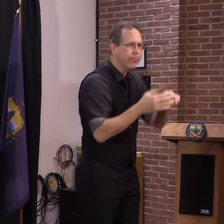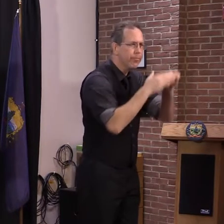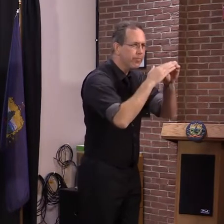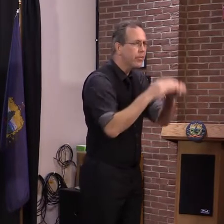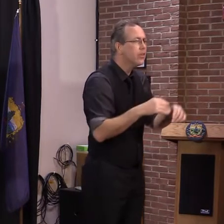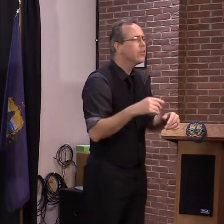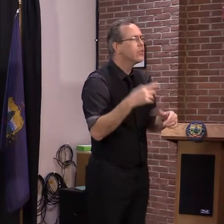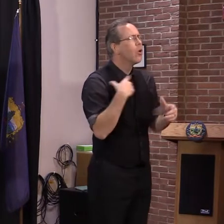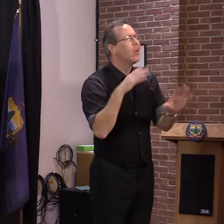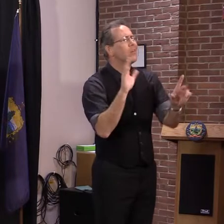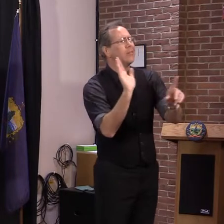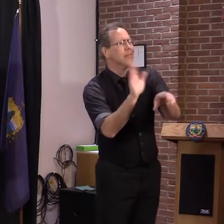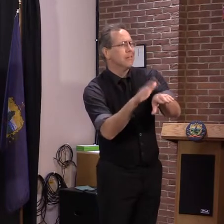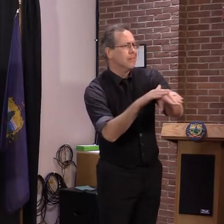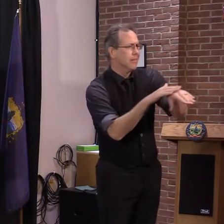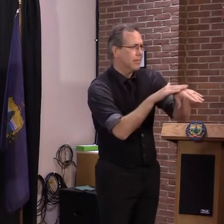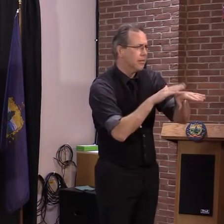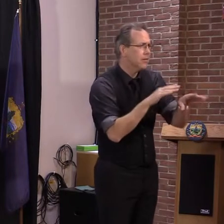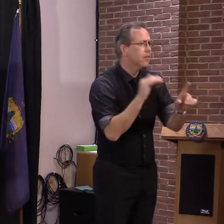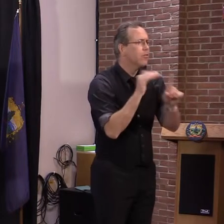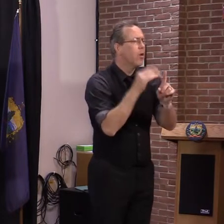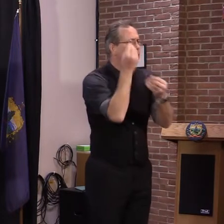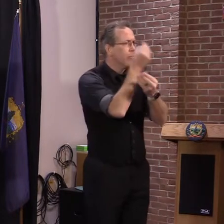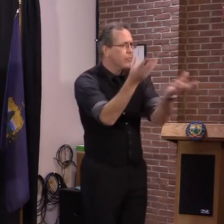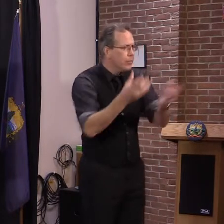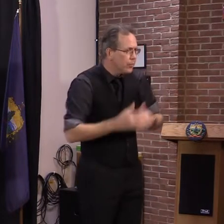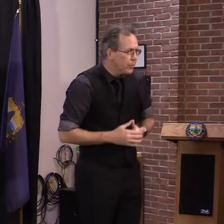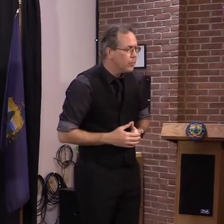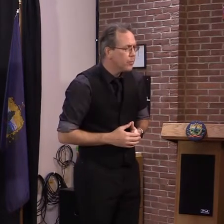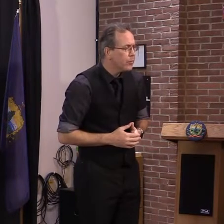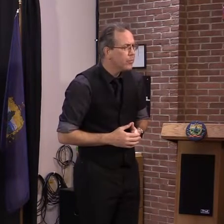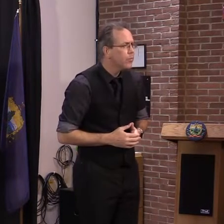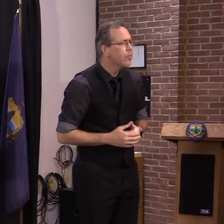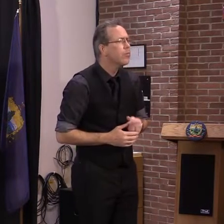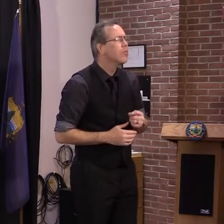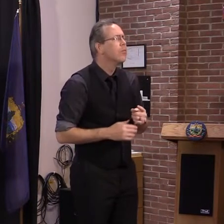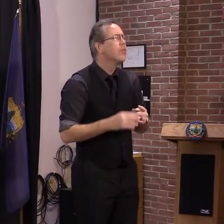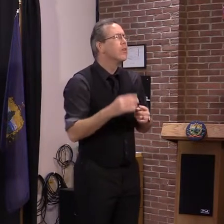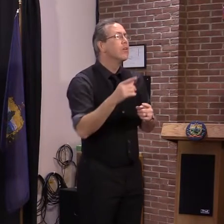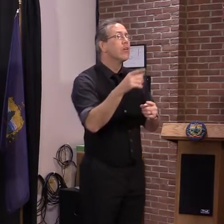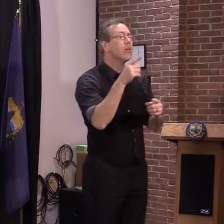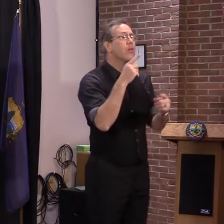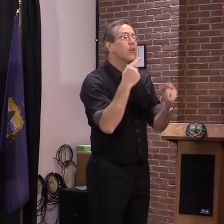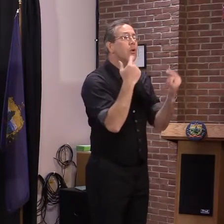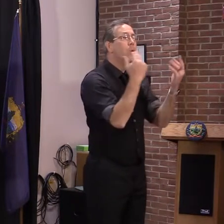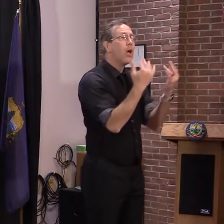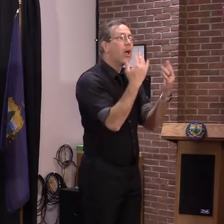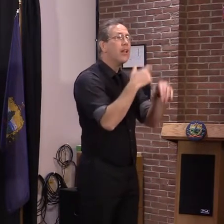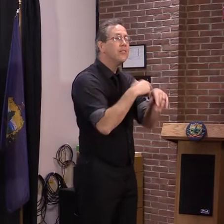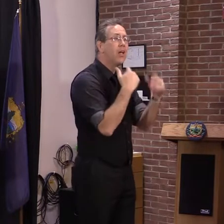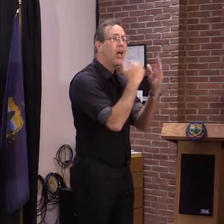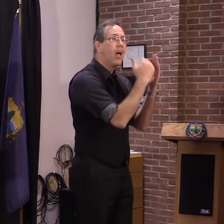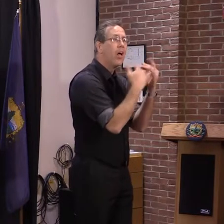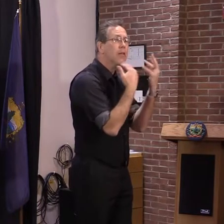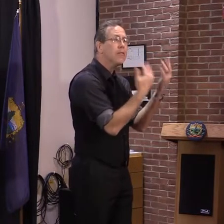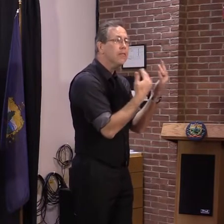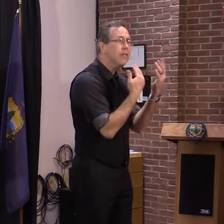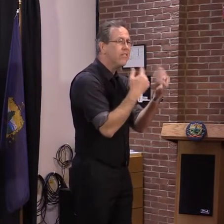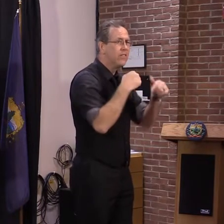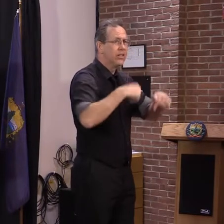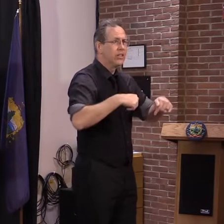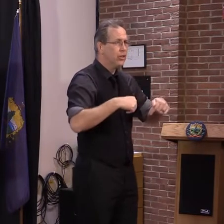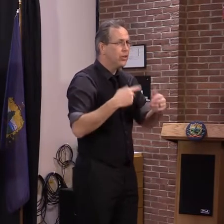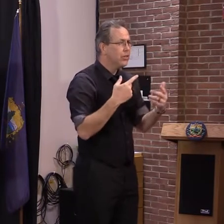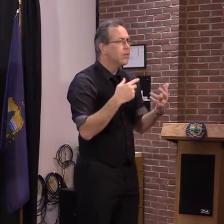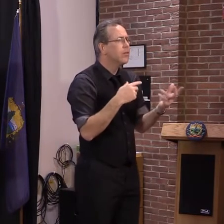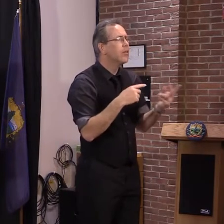remind folks that we will be announcing the wait time study at a press event tomorrow at 10 a.m. here in the pavilion in the Snelling